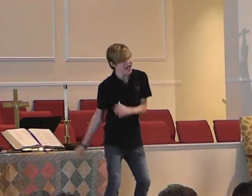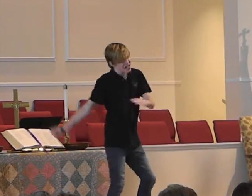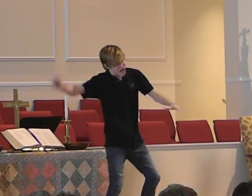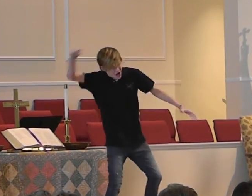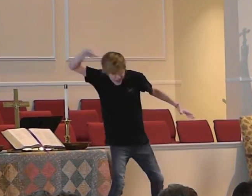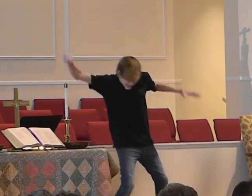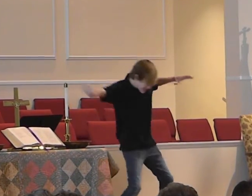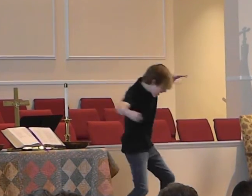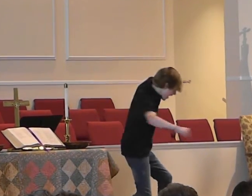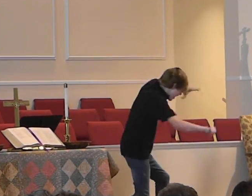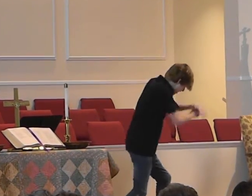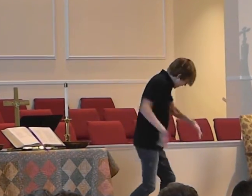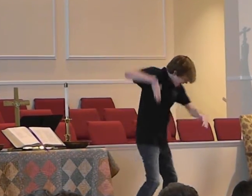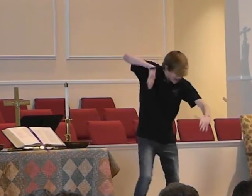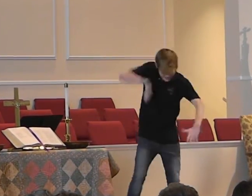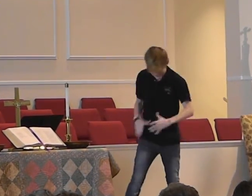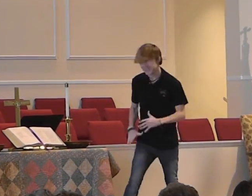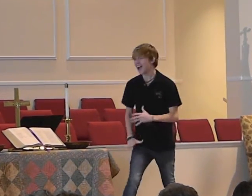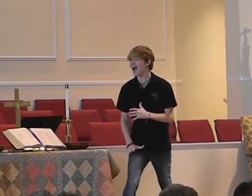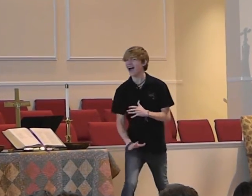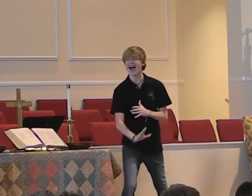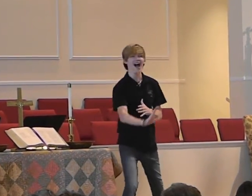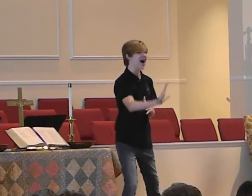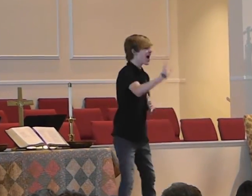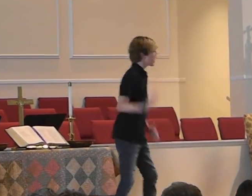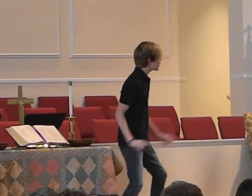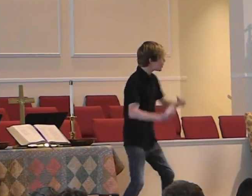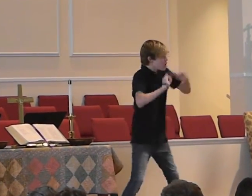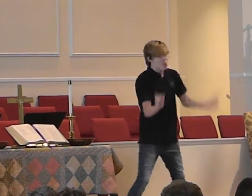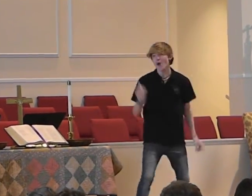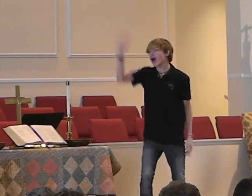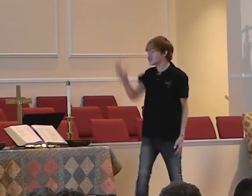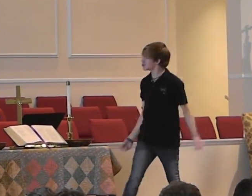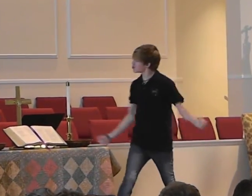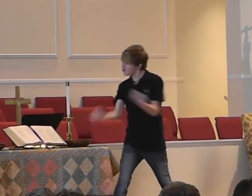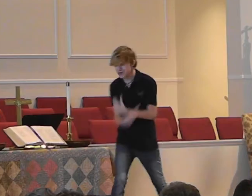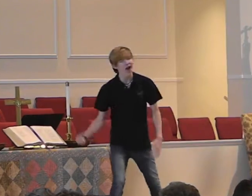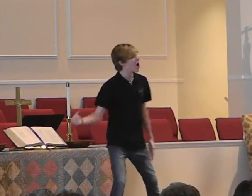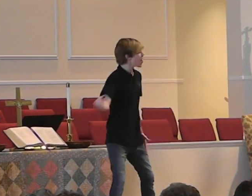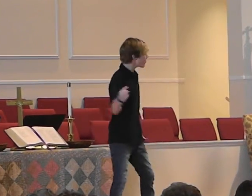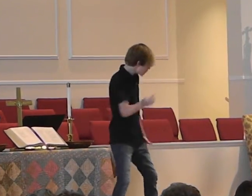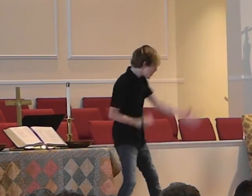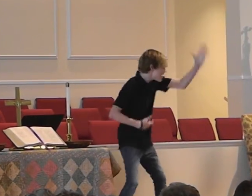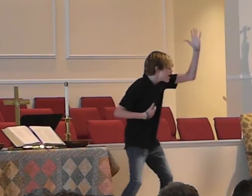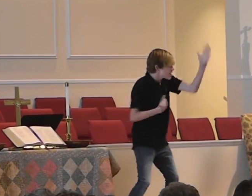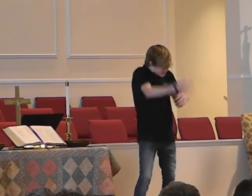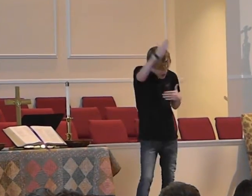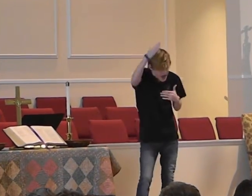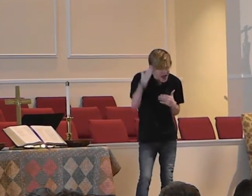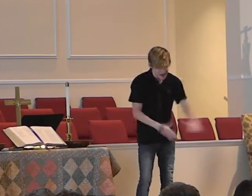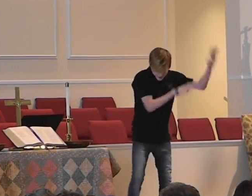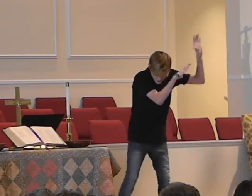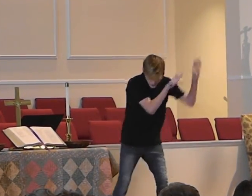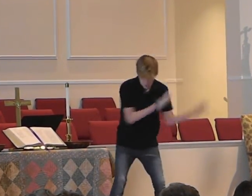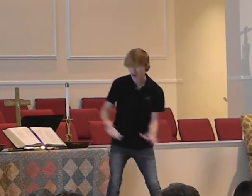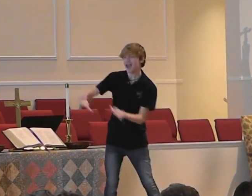rather stay inside But you love me anyway